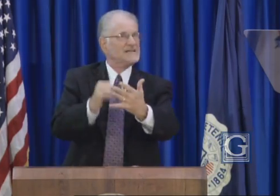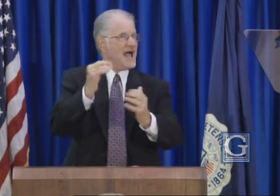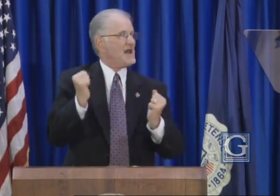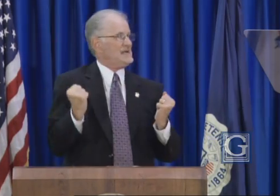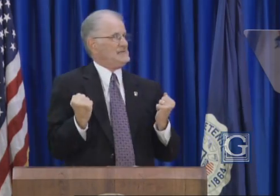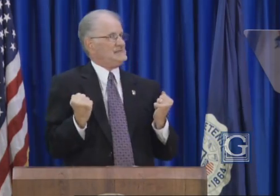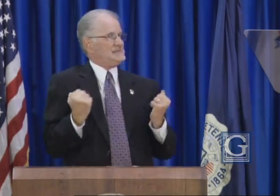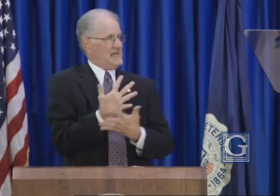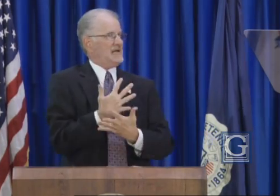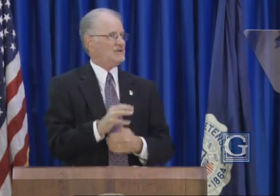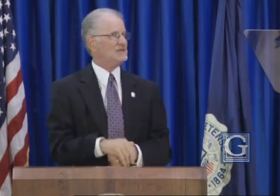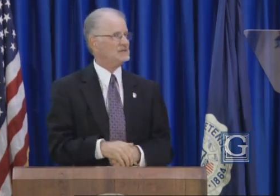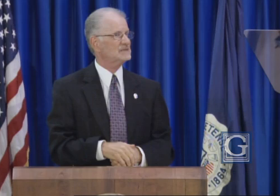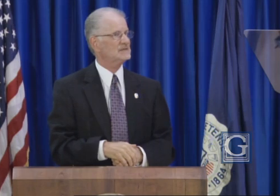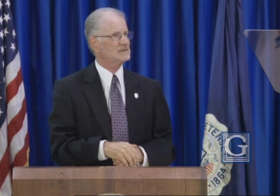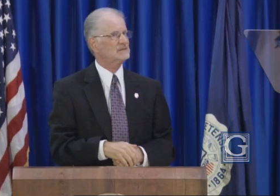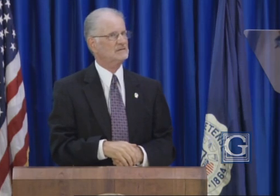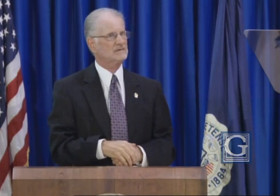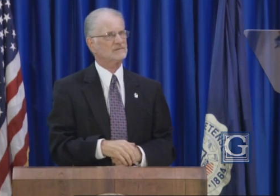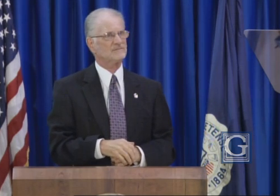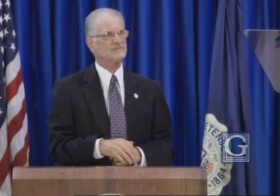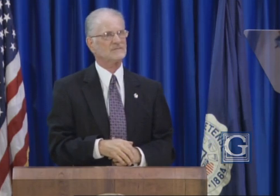sometimes costly and scary.